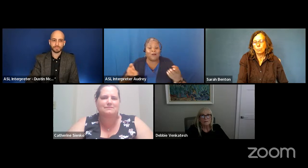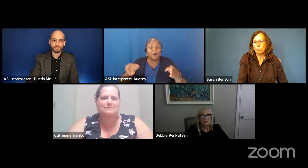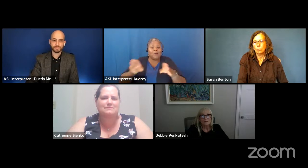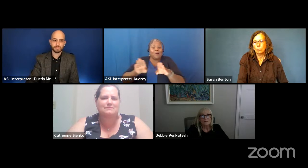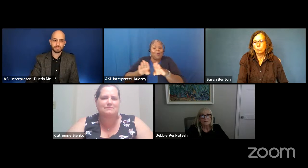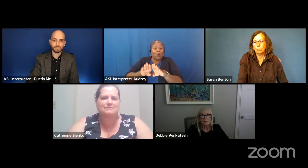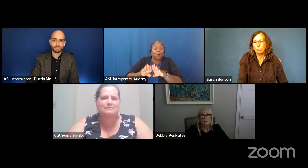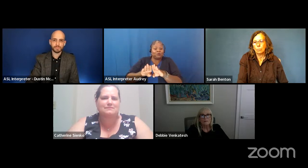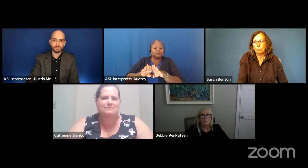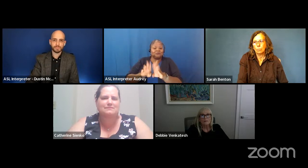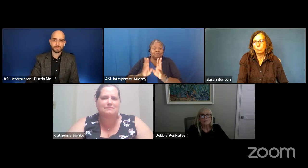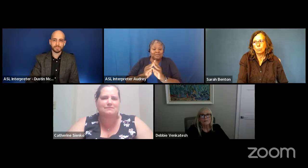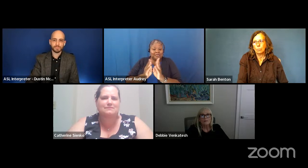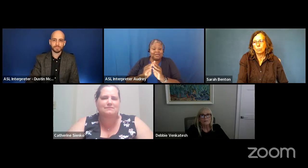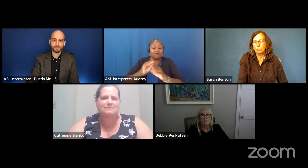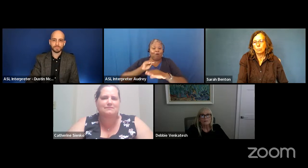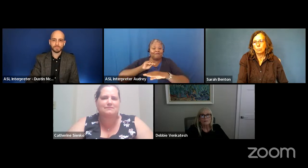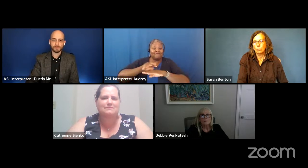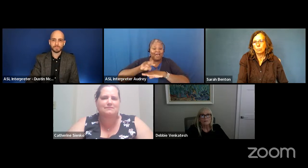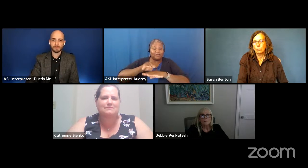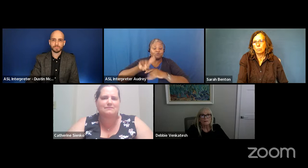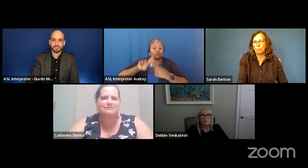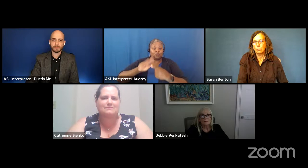used for providing advice to